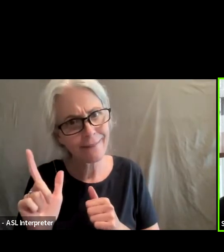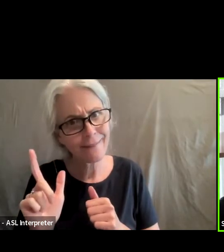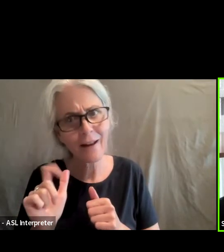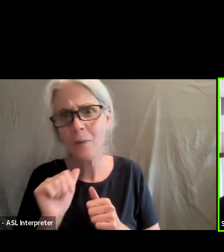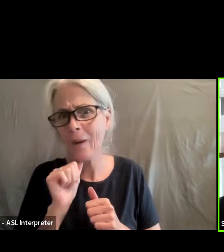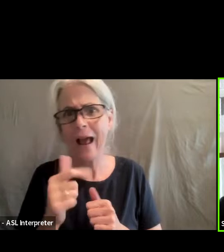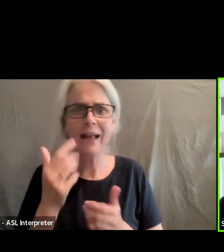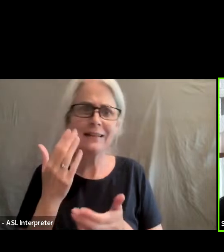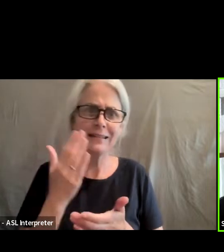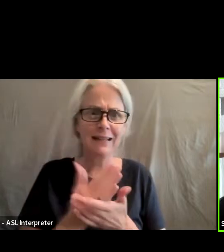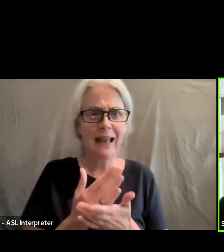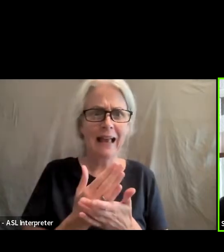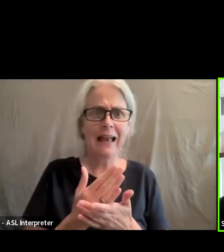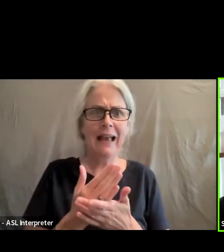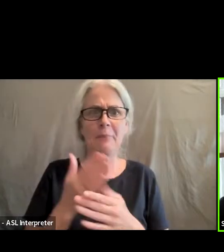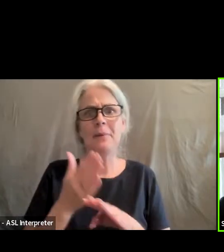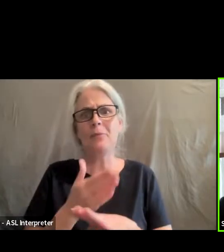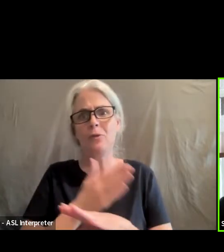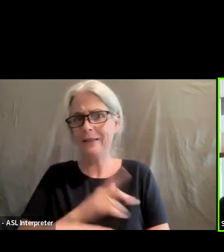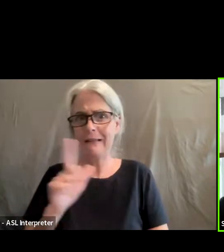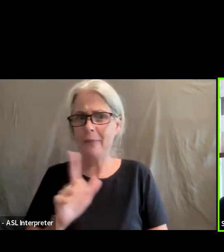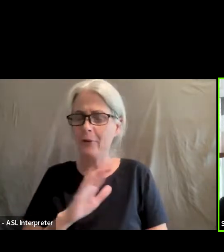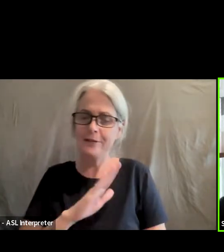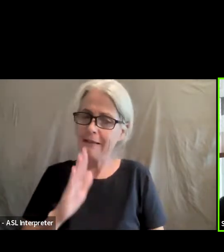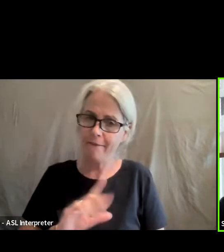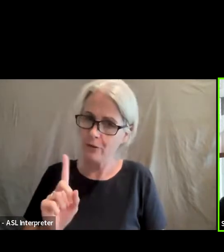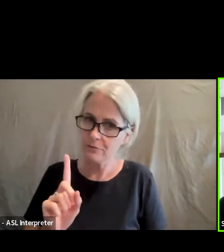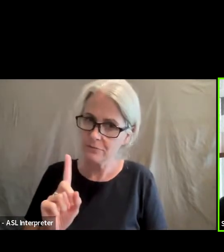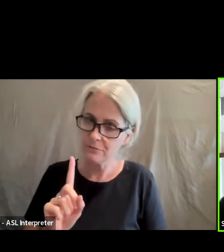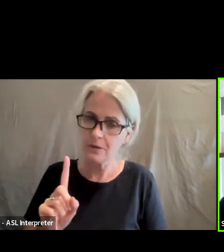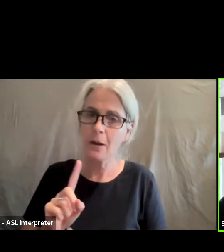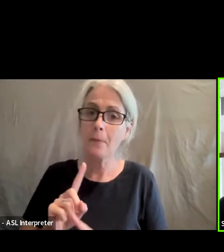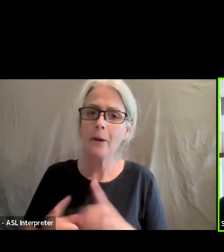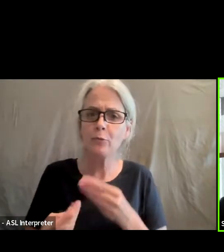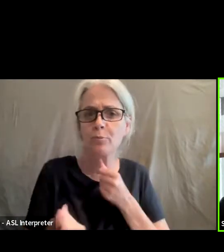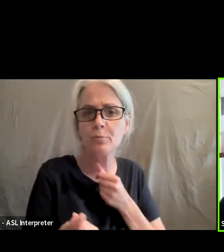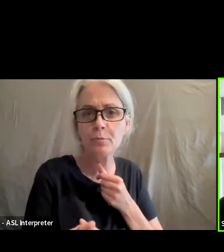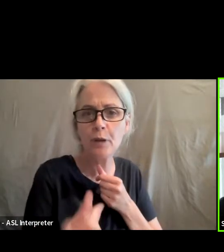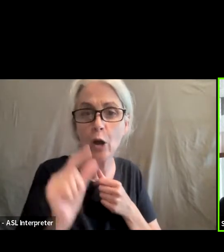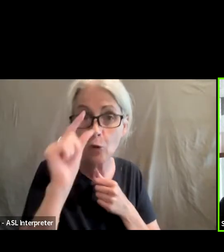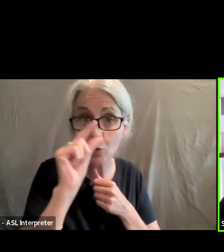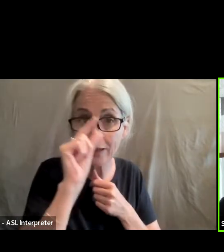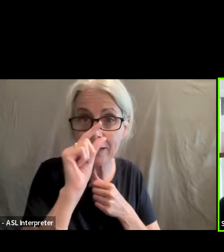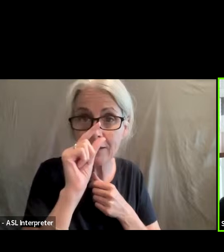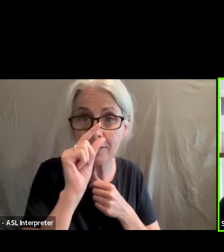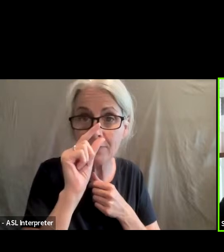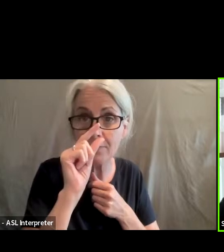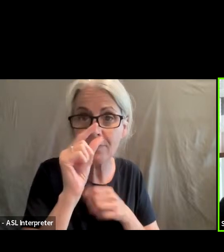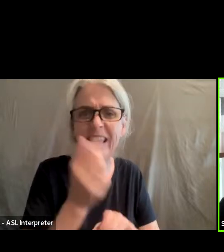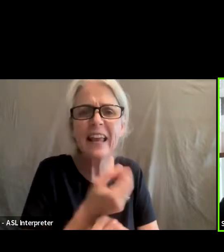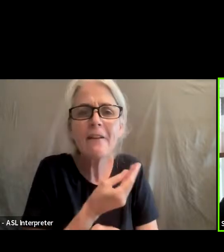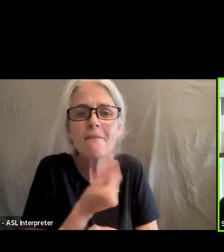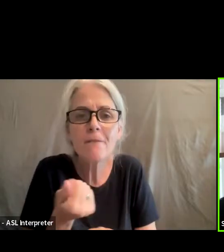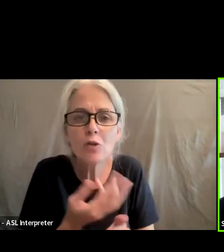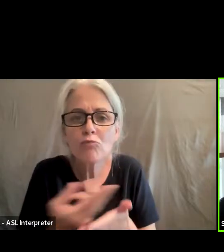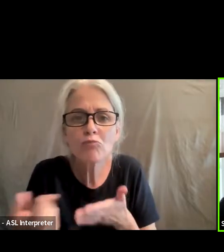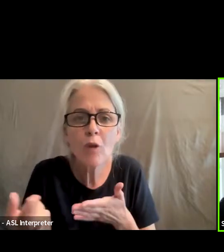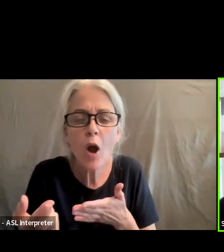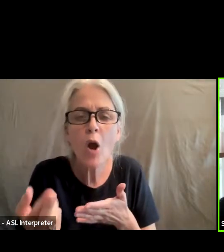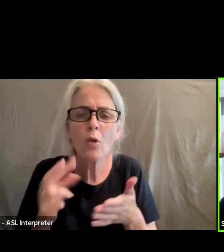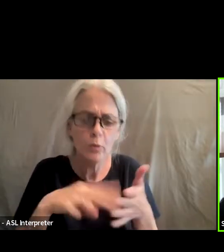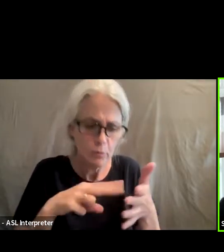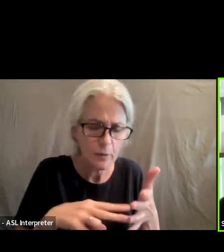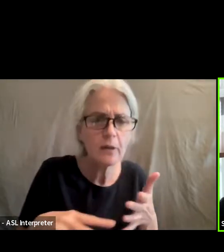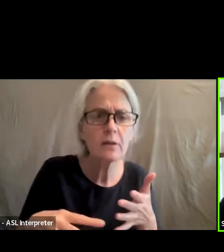stop enhancing our libraries. But of course, it's efficient to Google it, get a few sources, read through